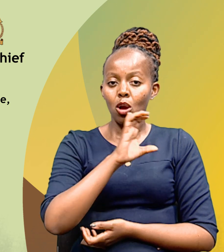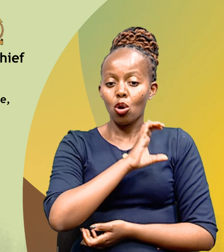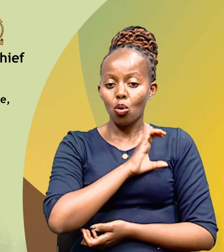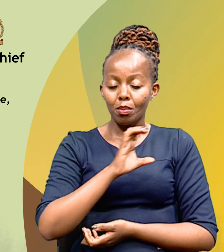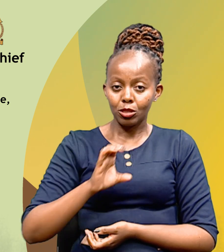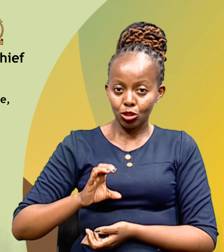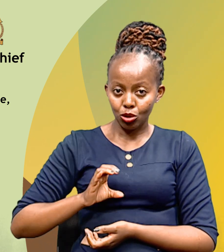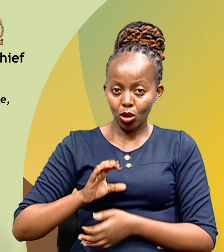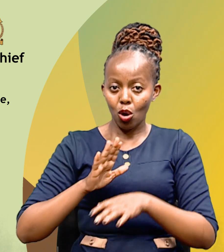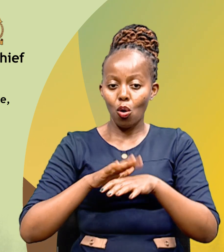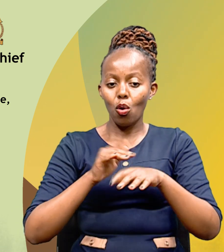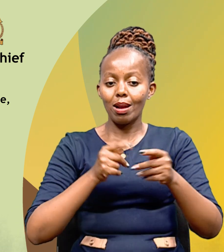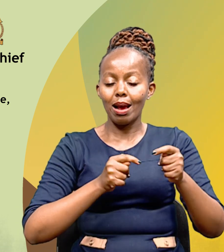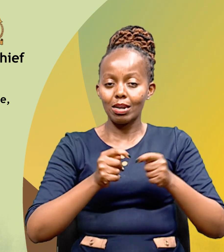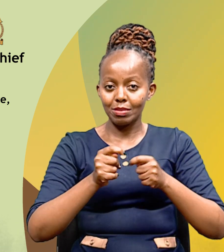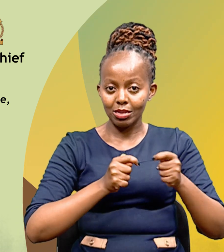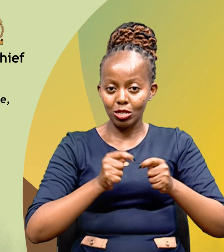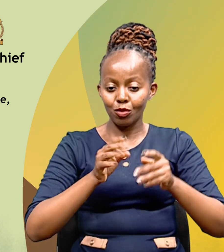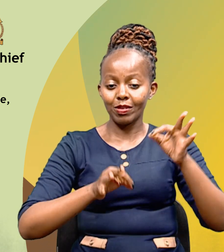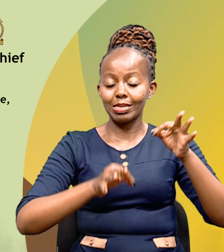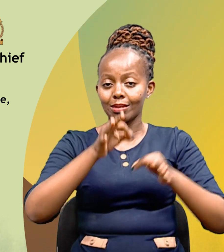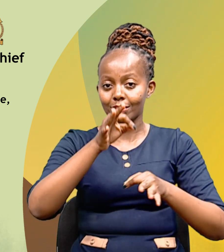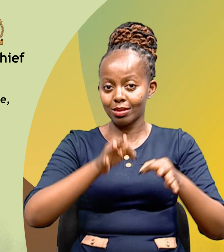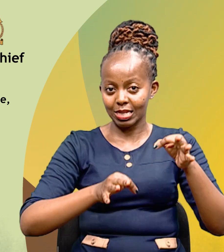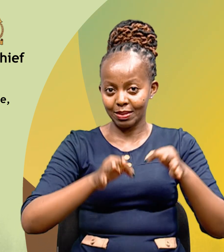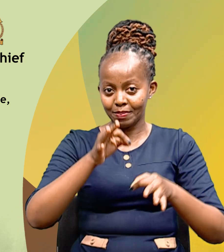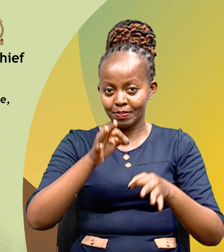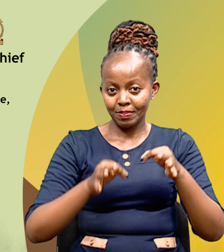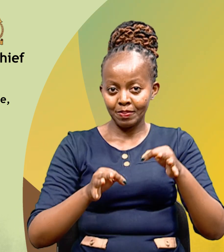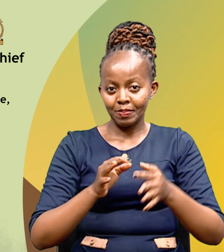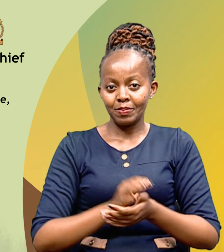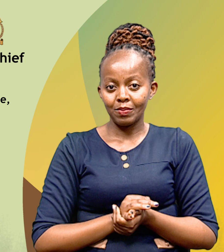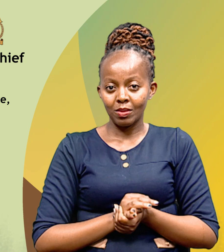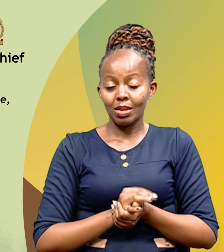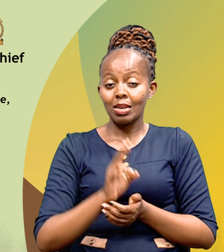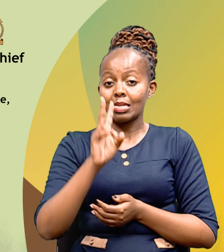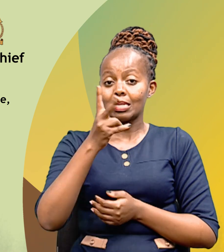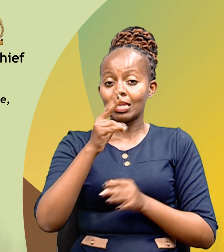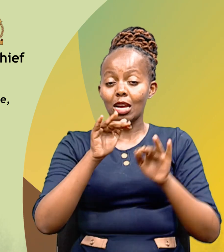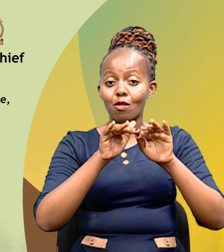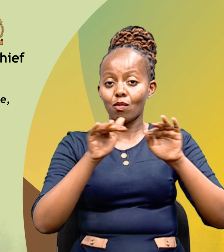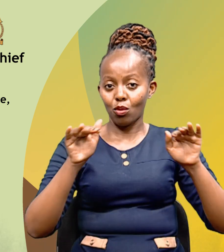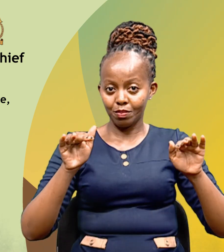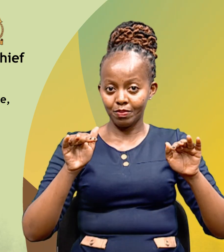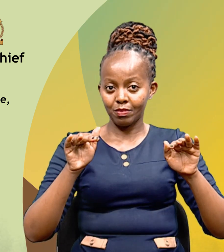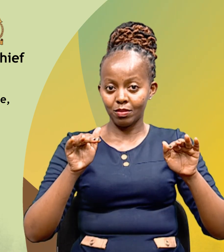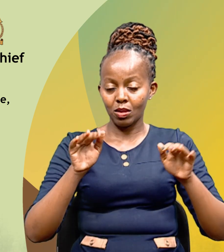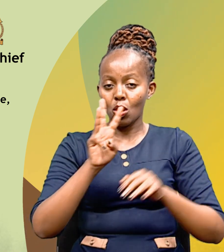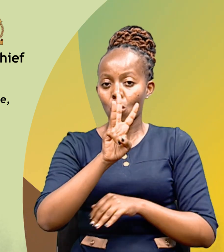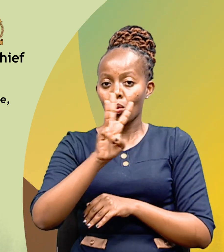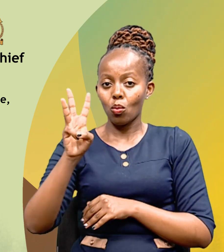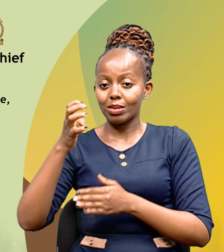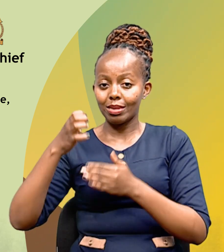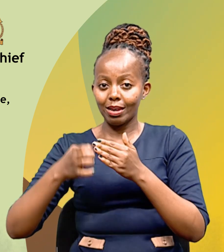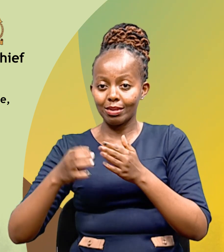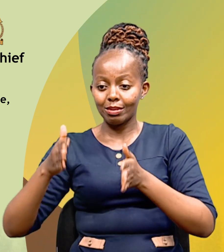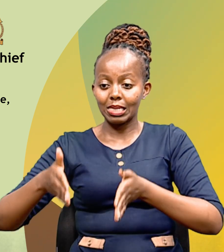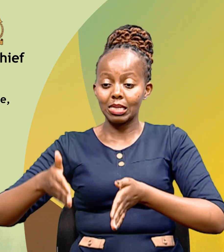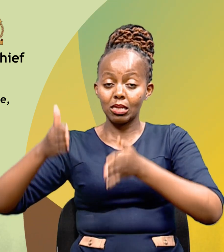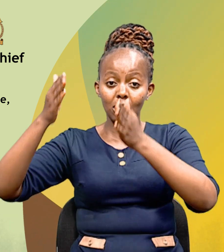Commission on Administrative Justice, 2nd floor, West End